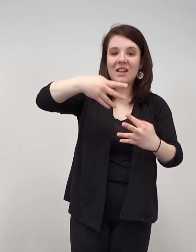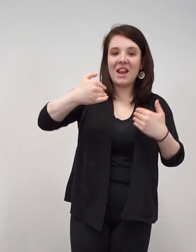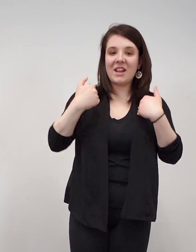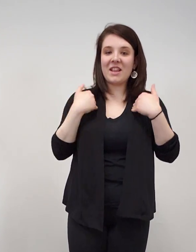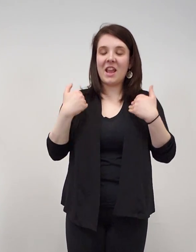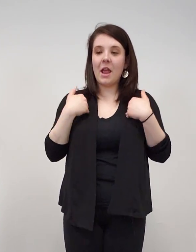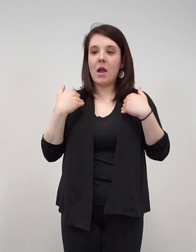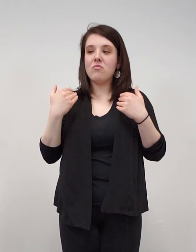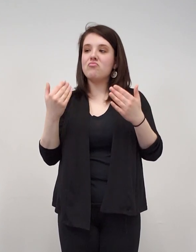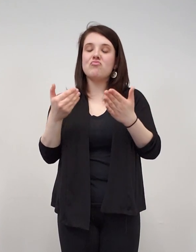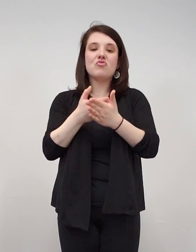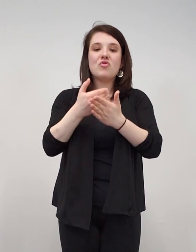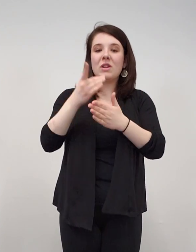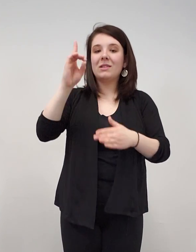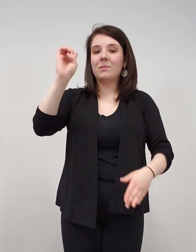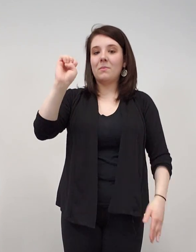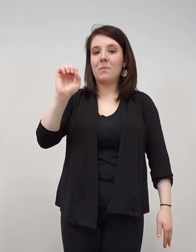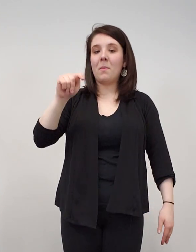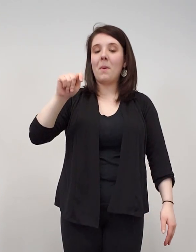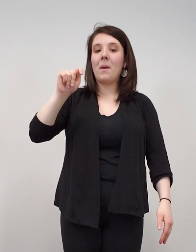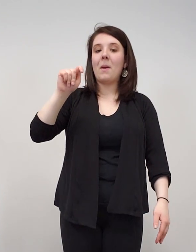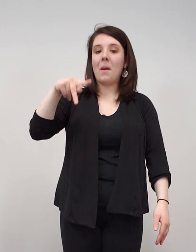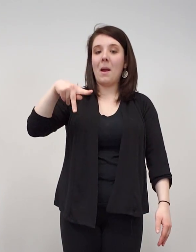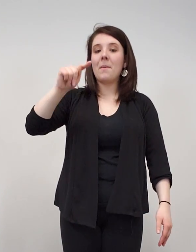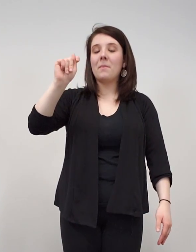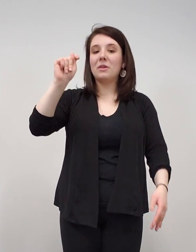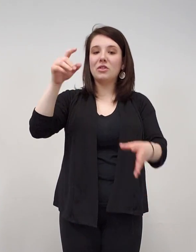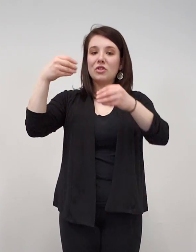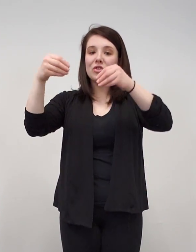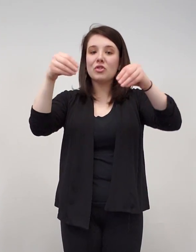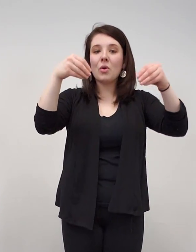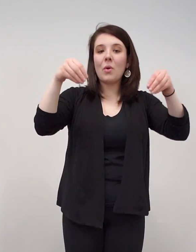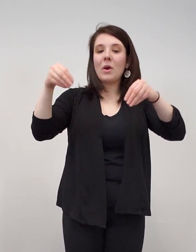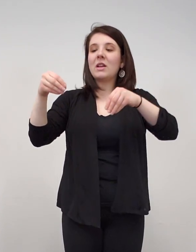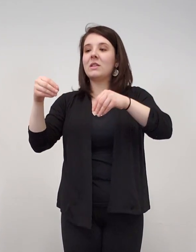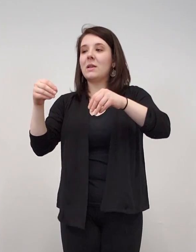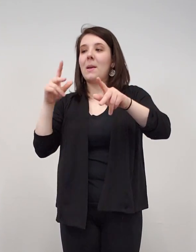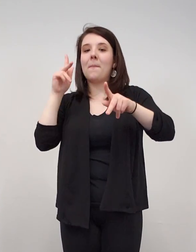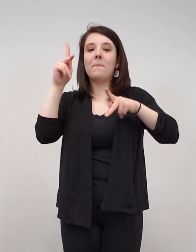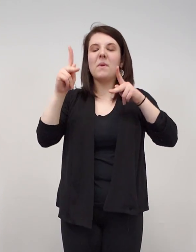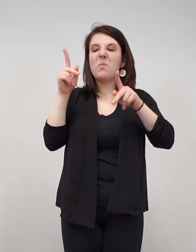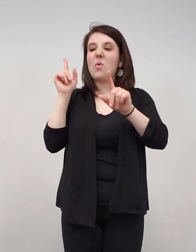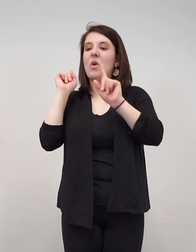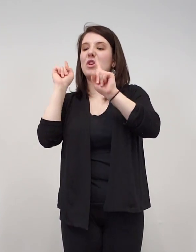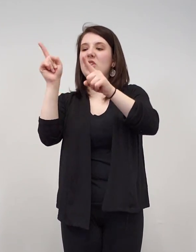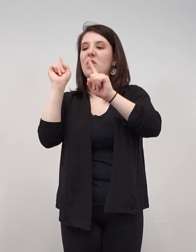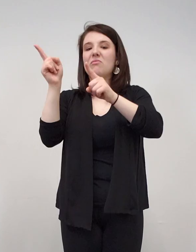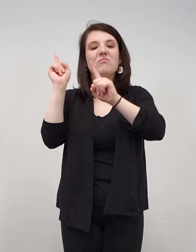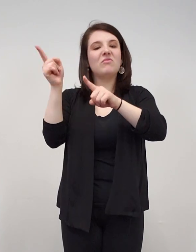keeping consumers coming back. There was increased marketing and purchasing. All of these